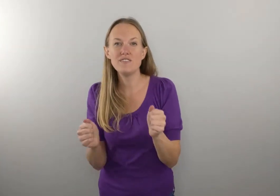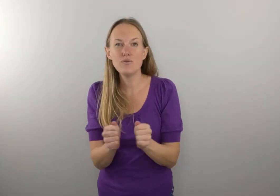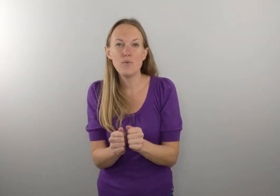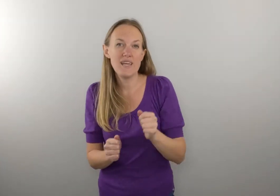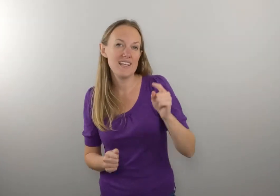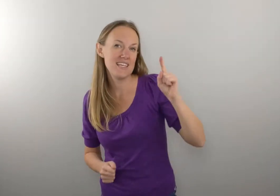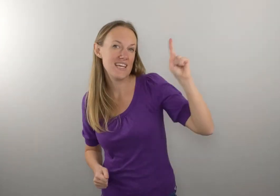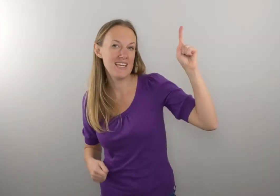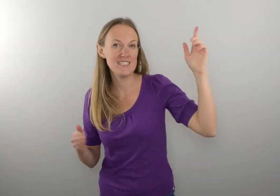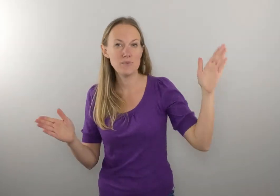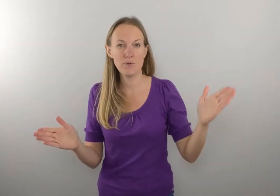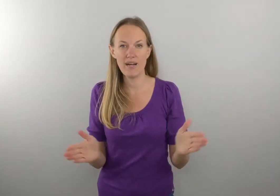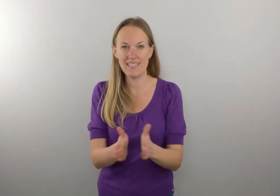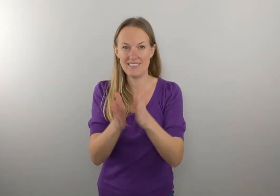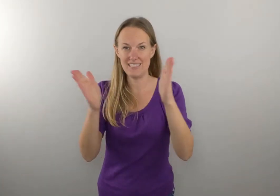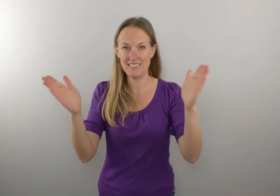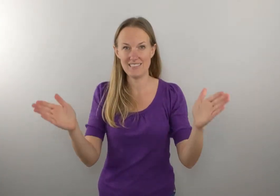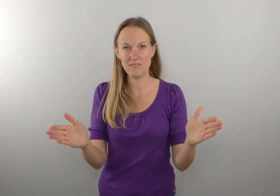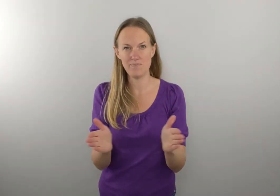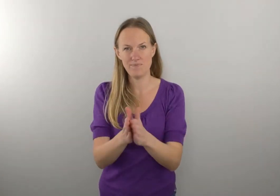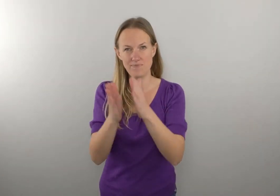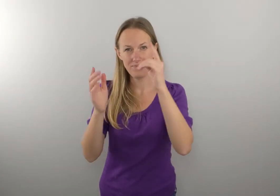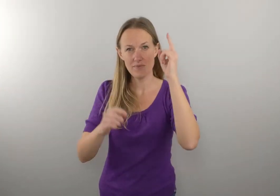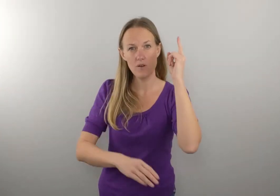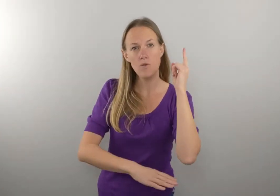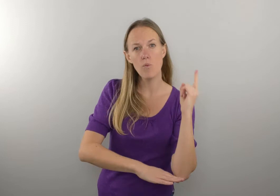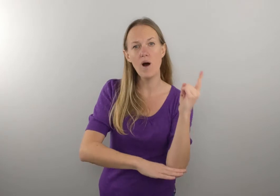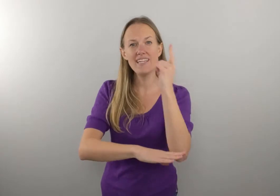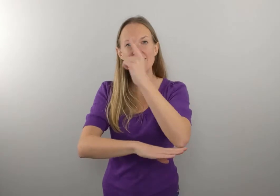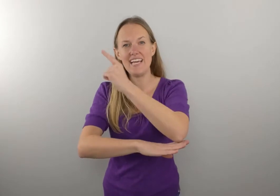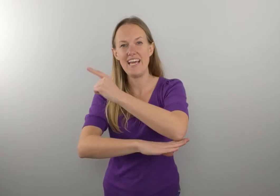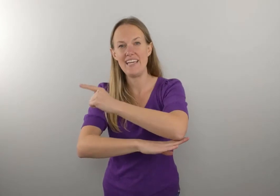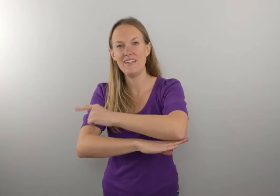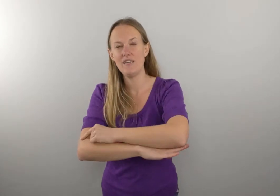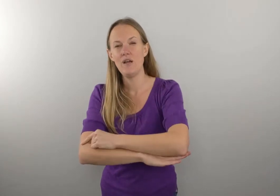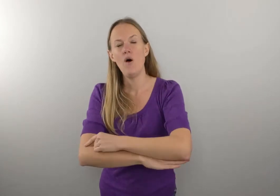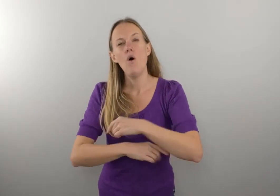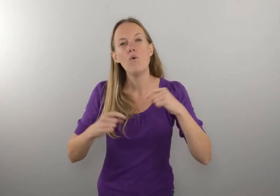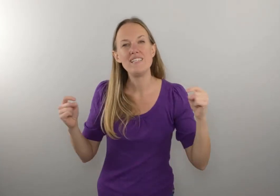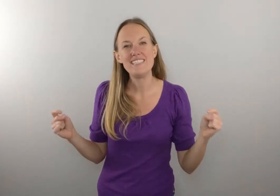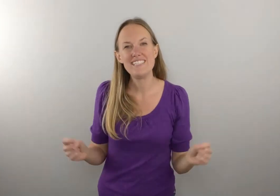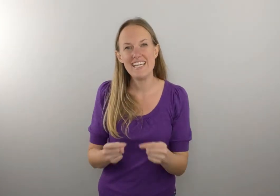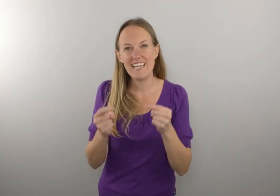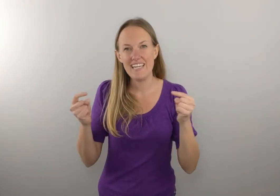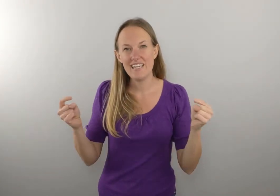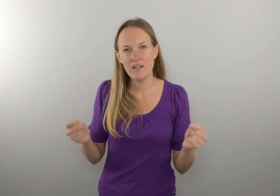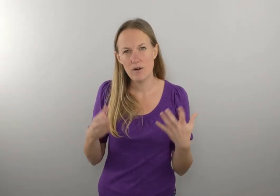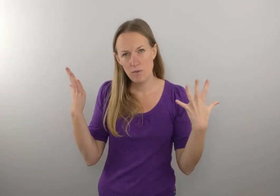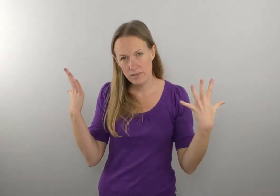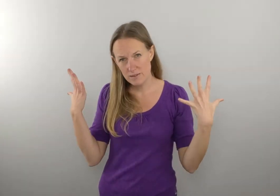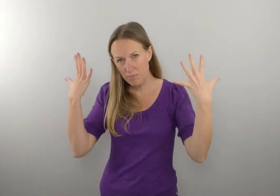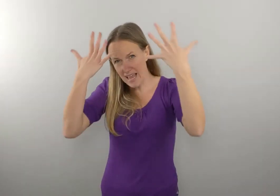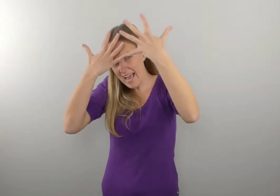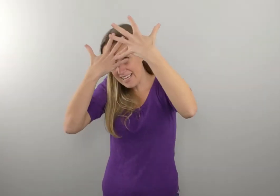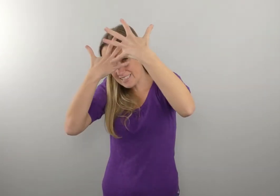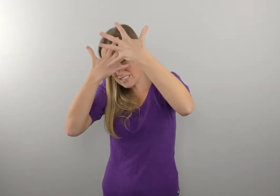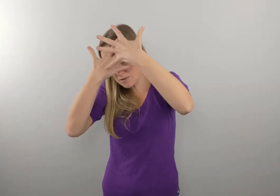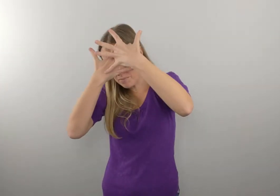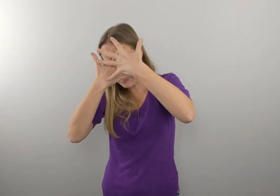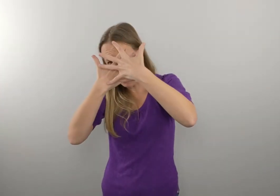filled with his praises. One day when sin was black as could be.